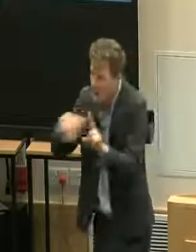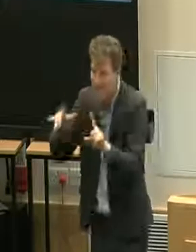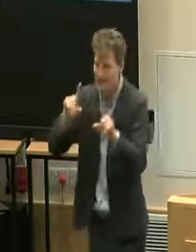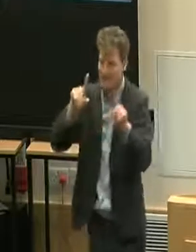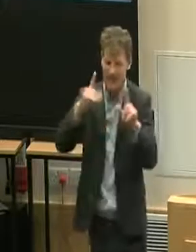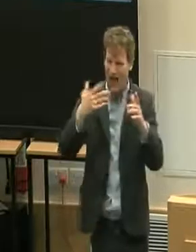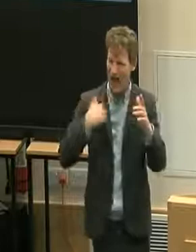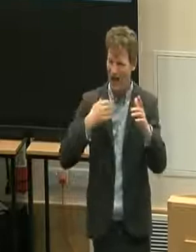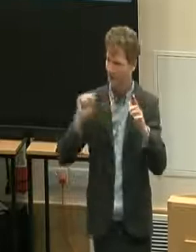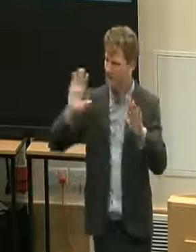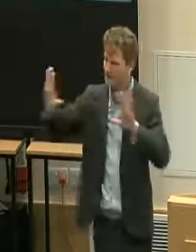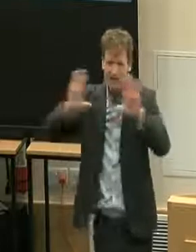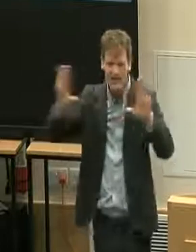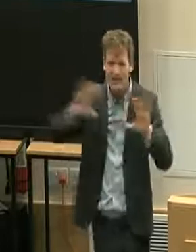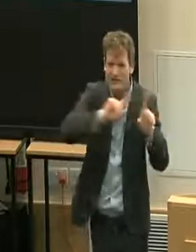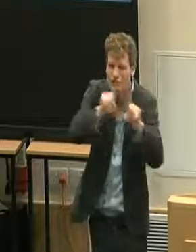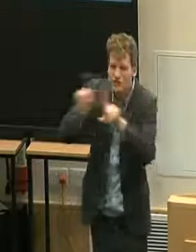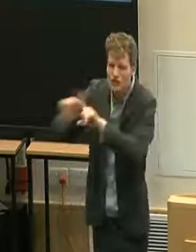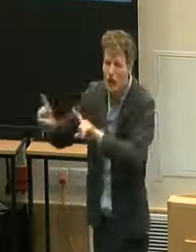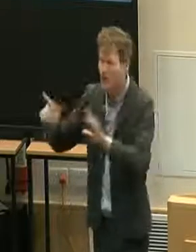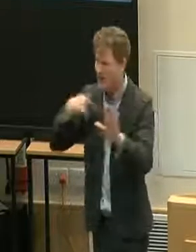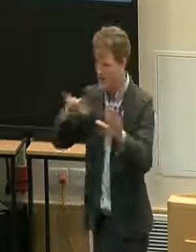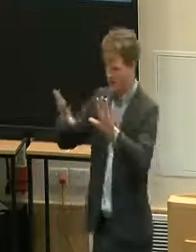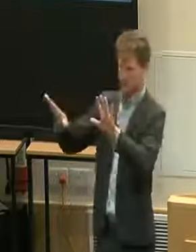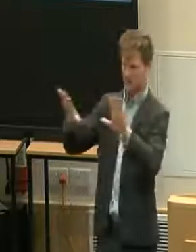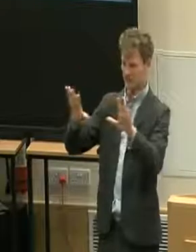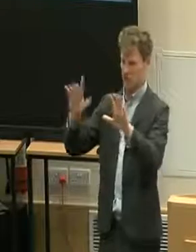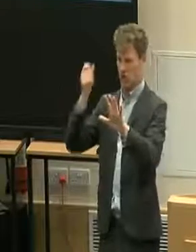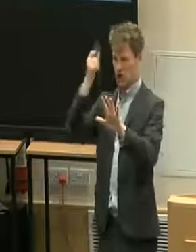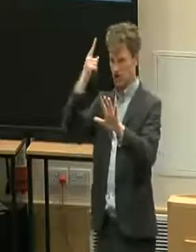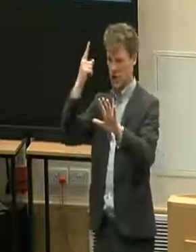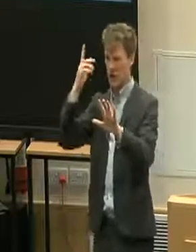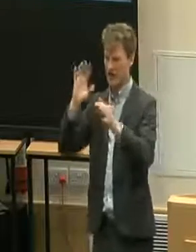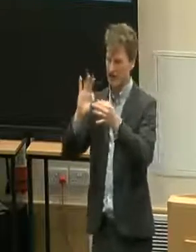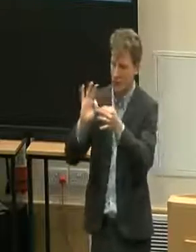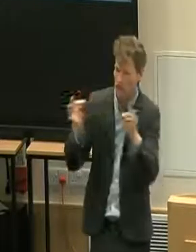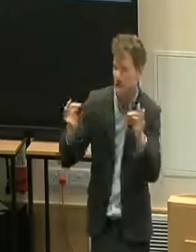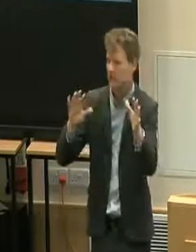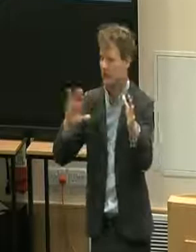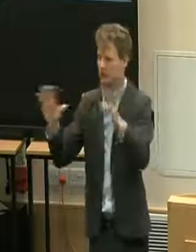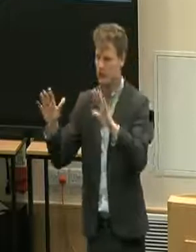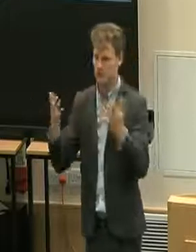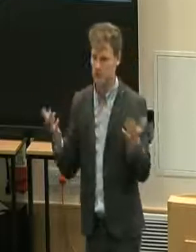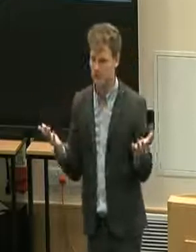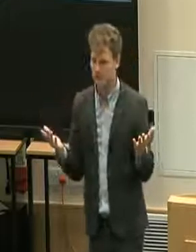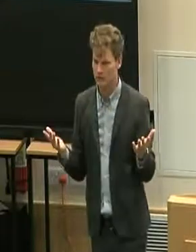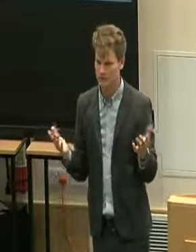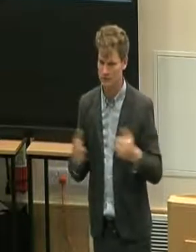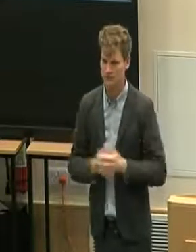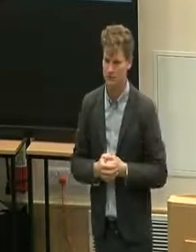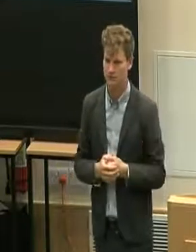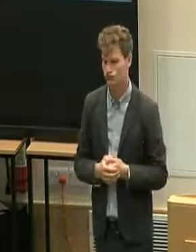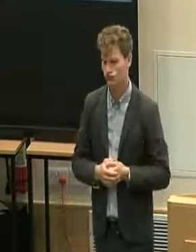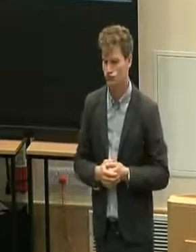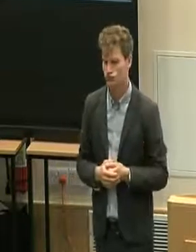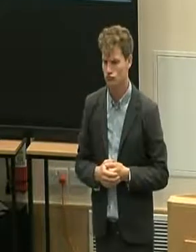the implementation of a convention or anything else without understanding linguistic differences, without understanding cultural differences. So